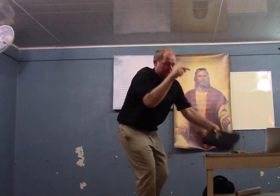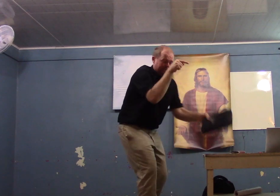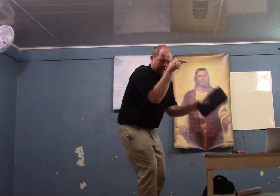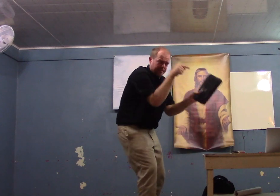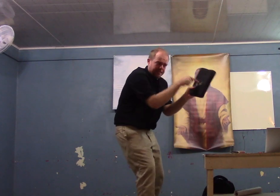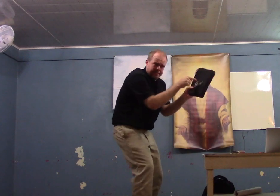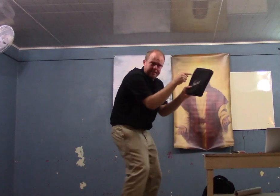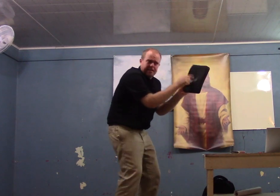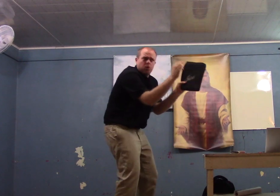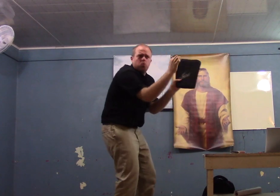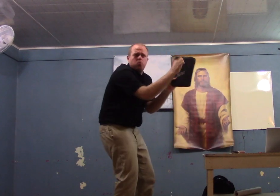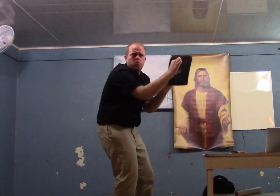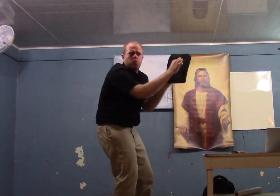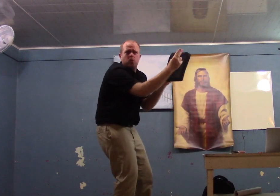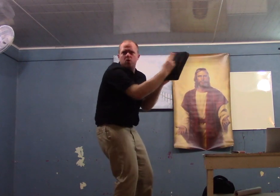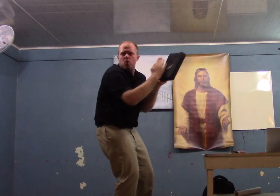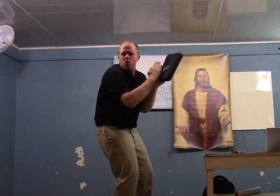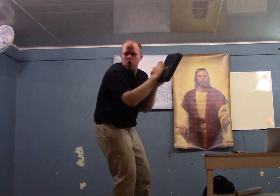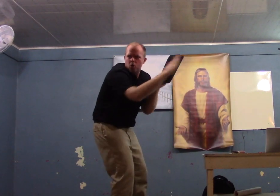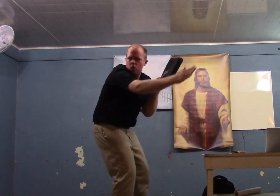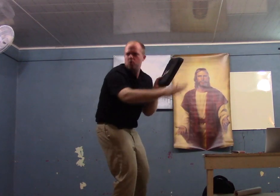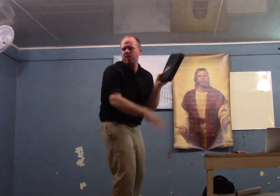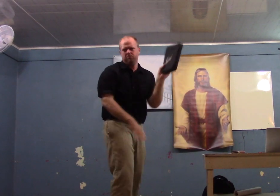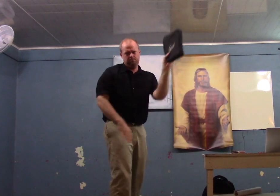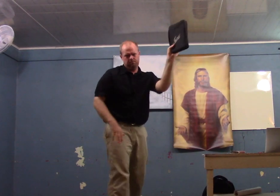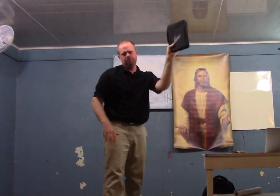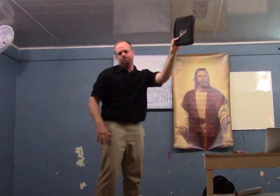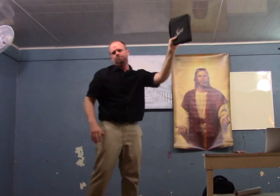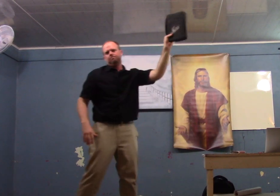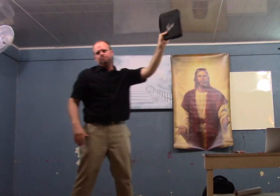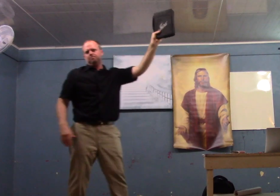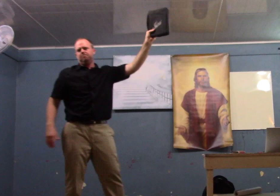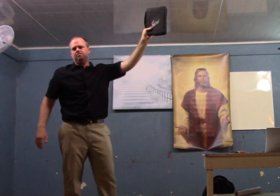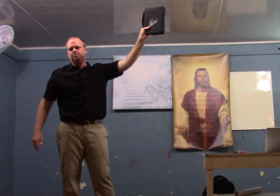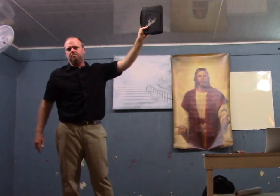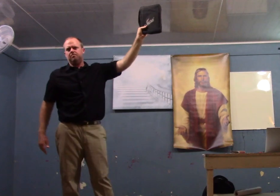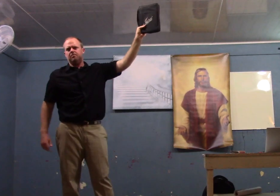that you would clearly understand the Holy Word of God.